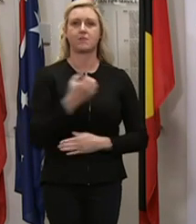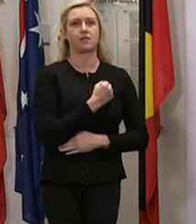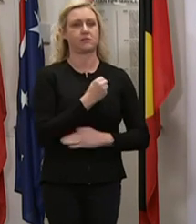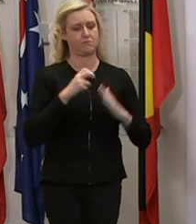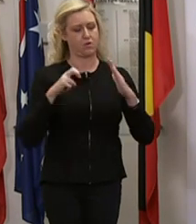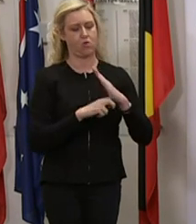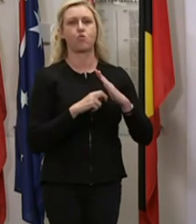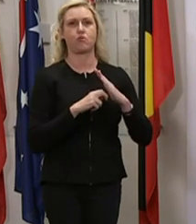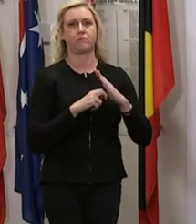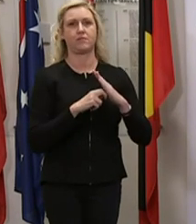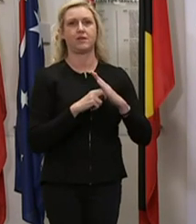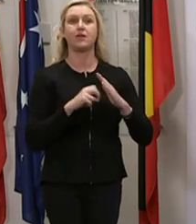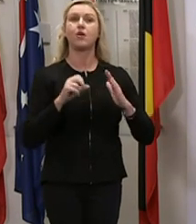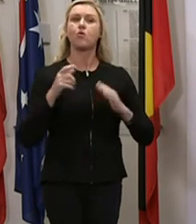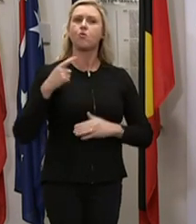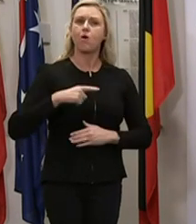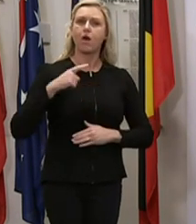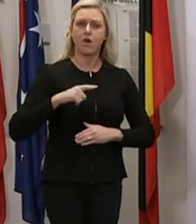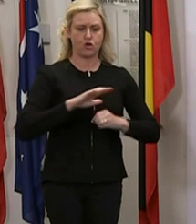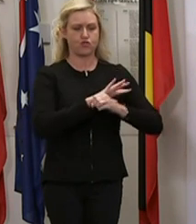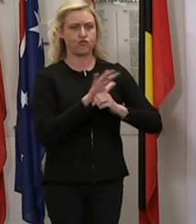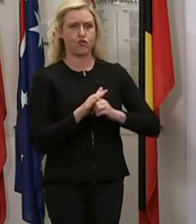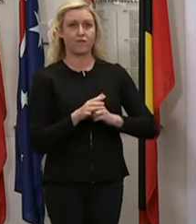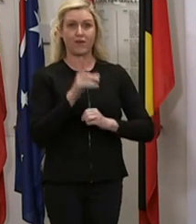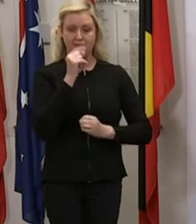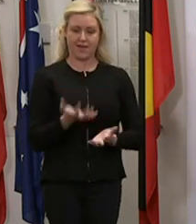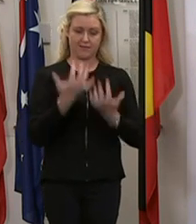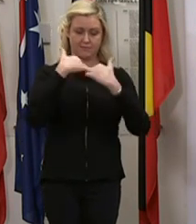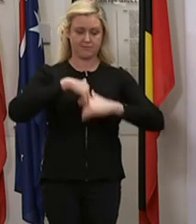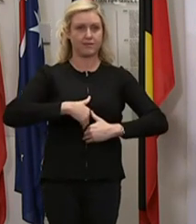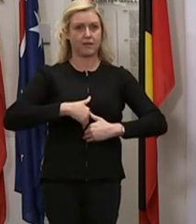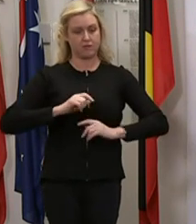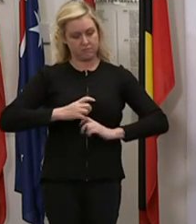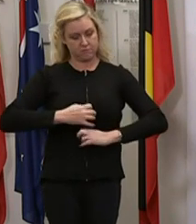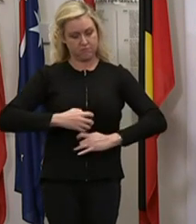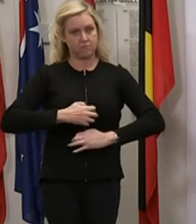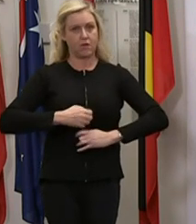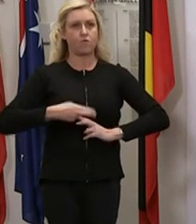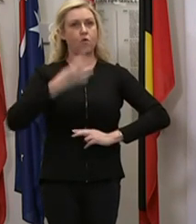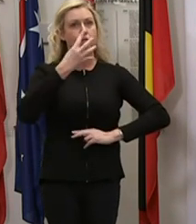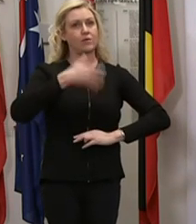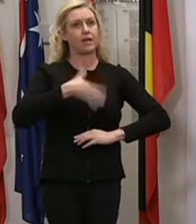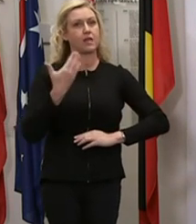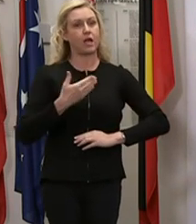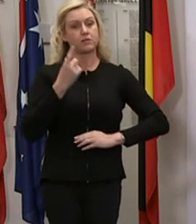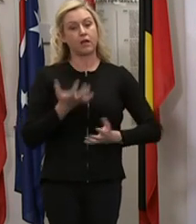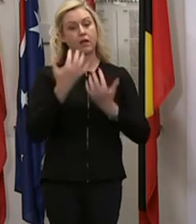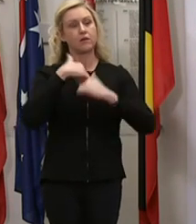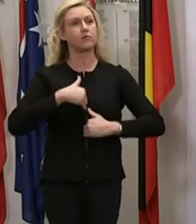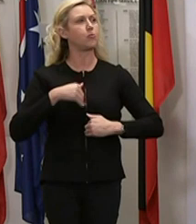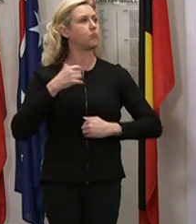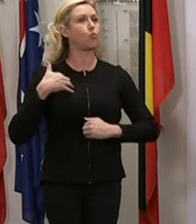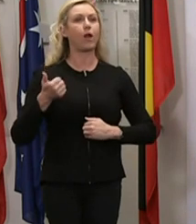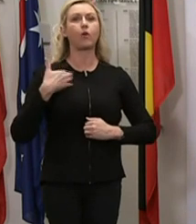an incubation period of 14 days. So even if you've tested negative initially, but you've been exposed, you've been in a